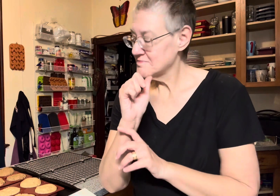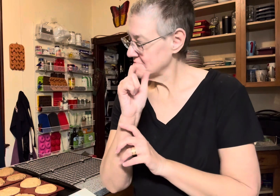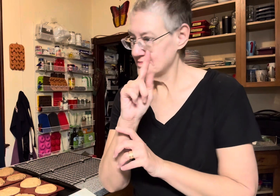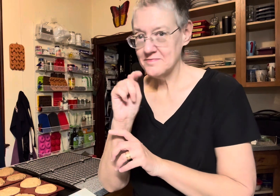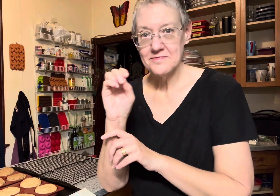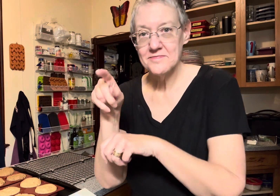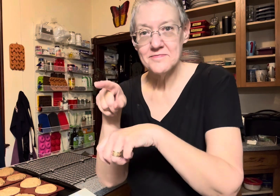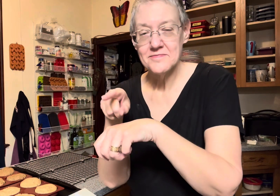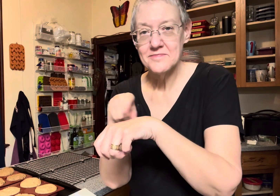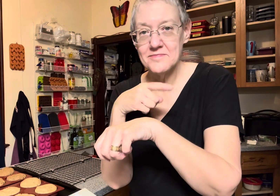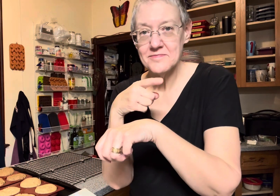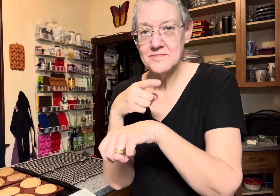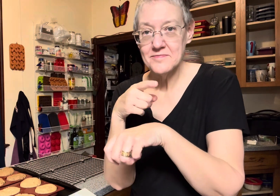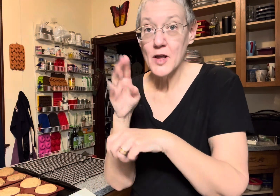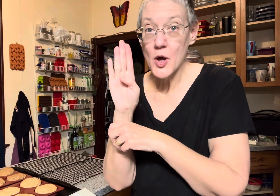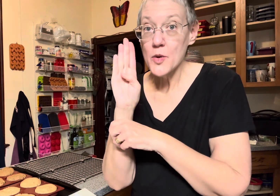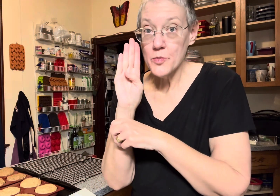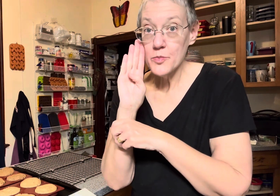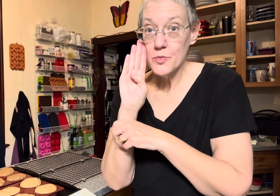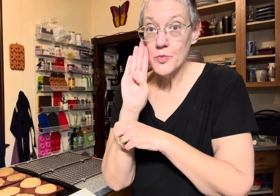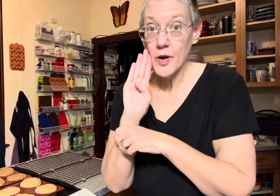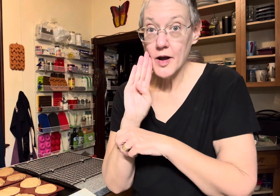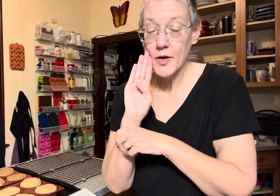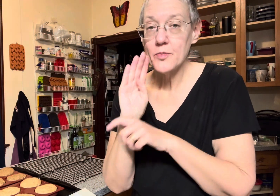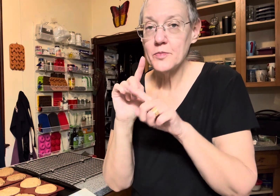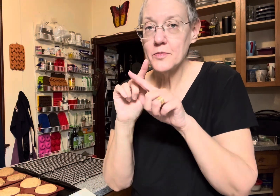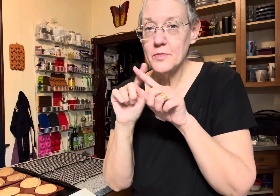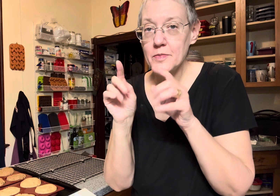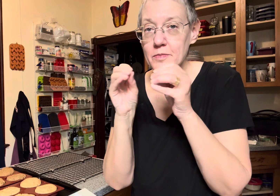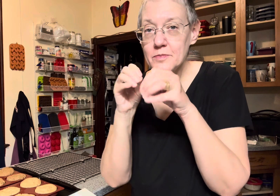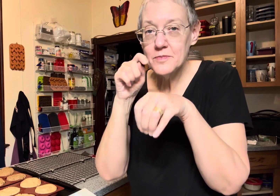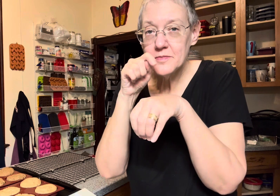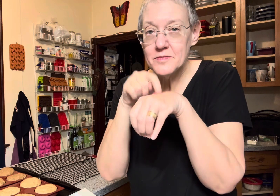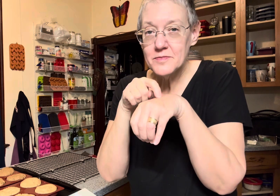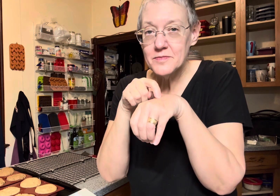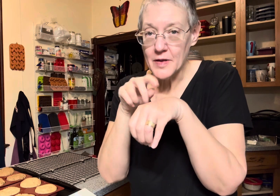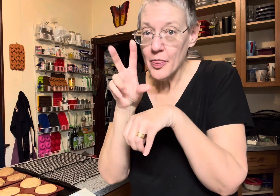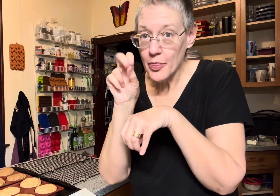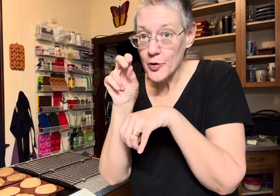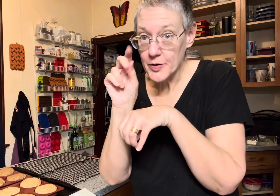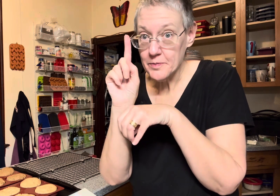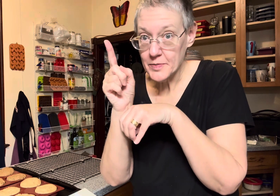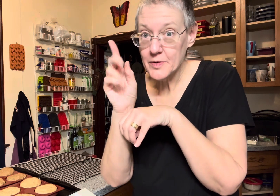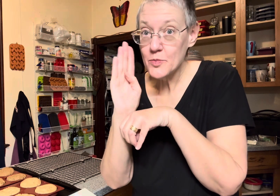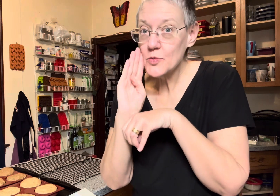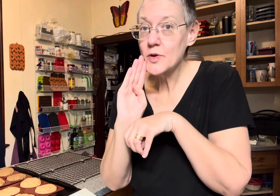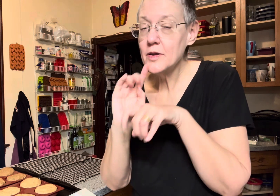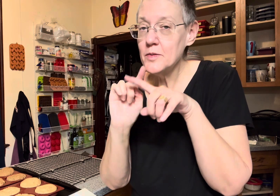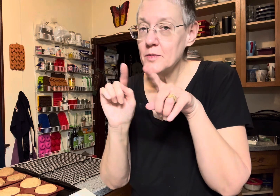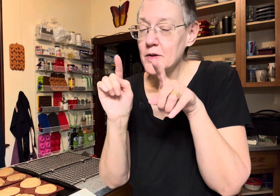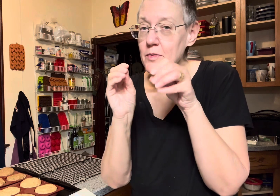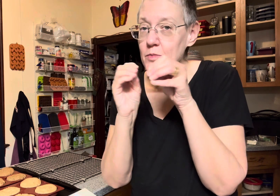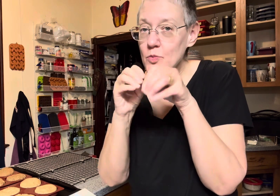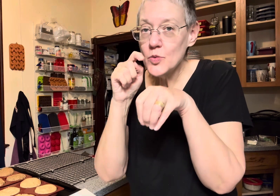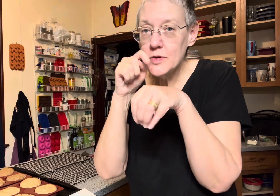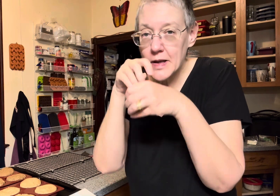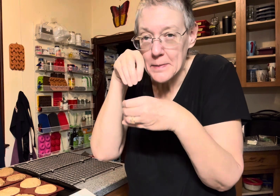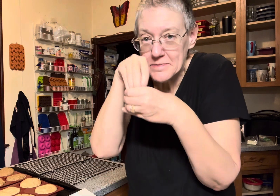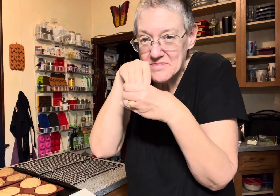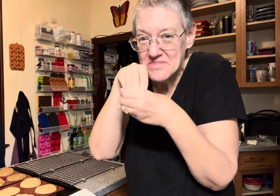"45 minutes wasn't too long. Now they were browning, but I wanted to give them more time to cook in